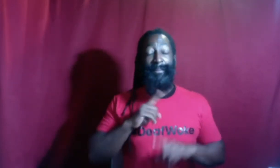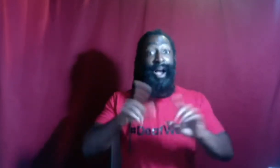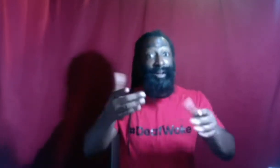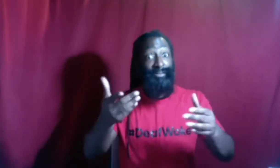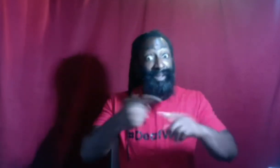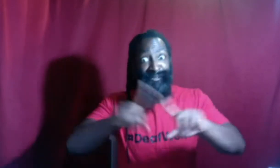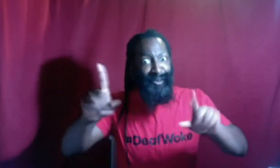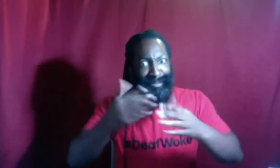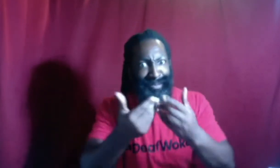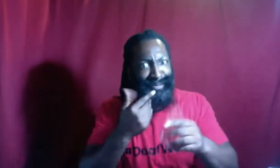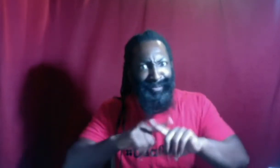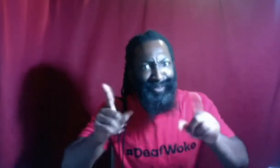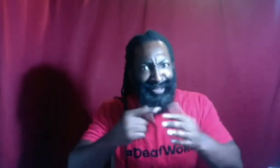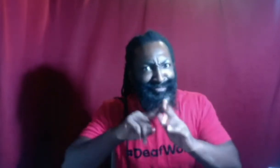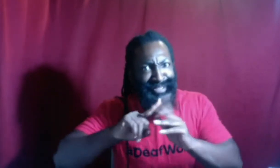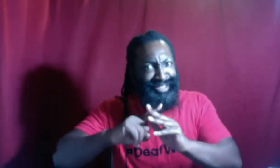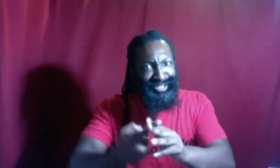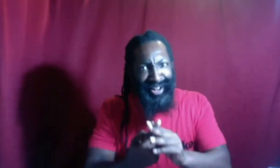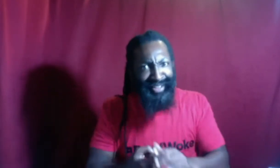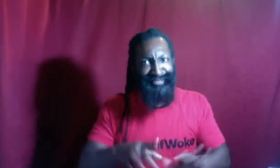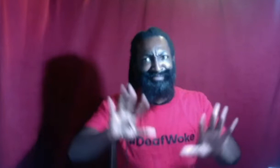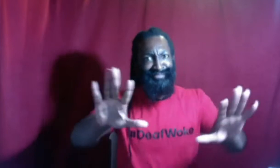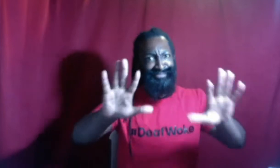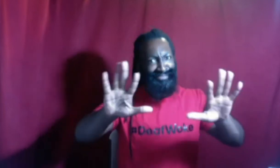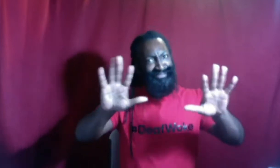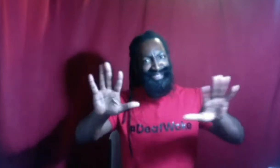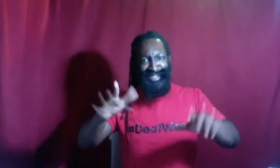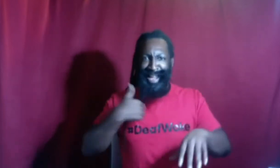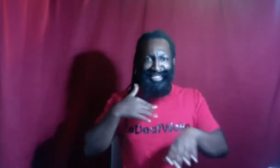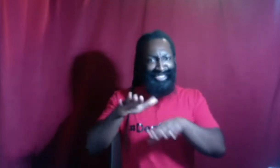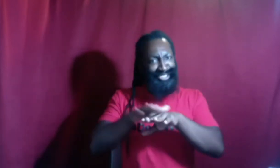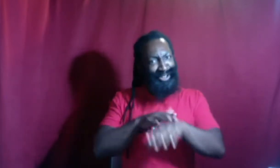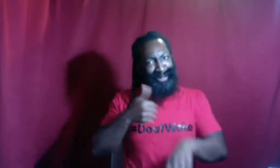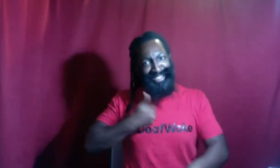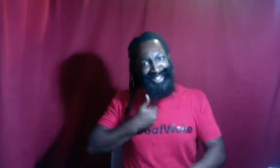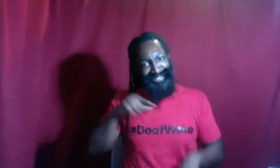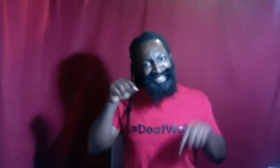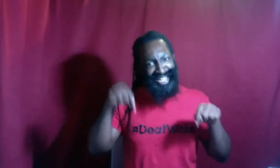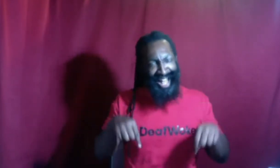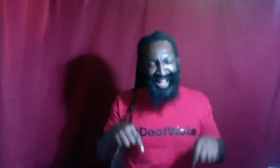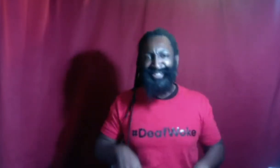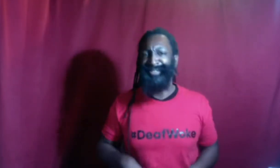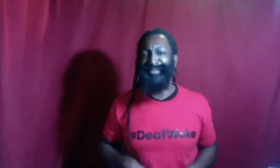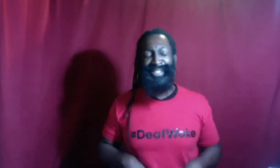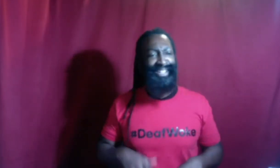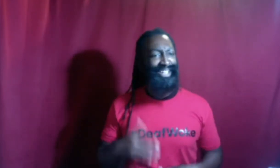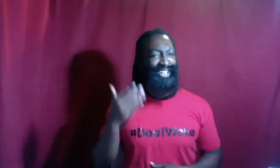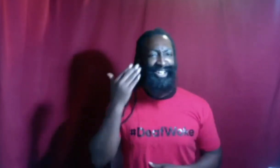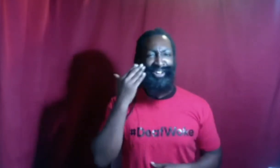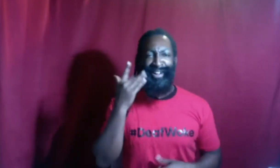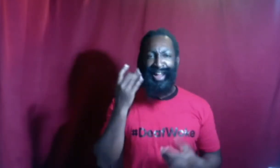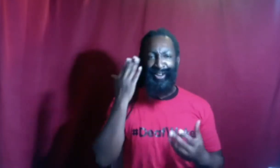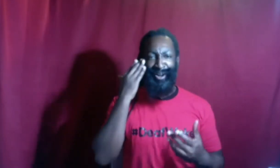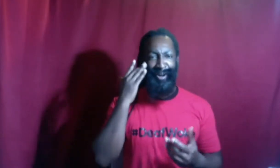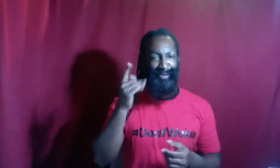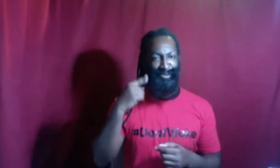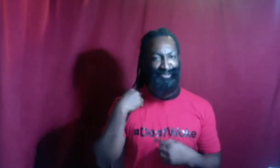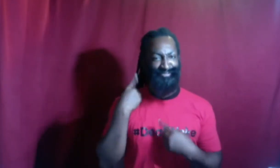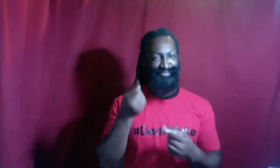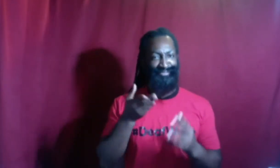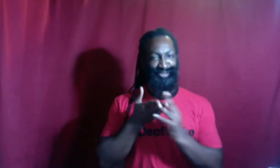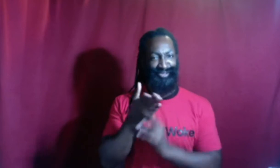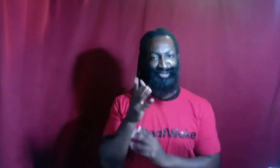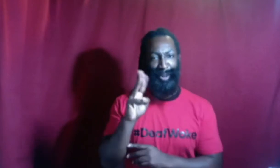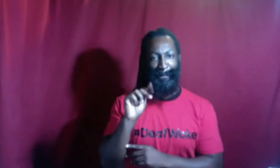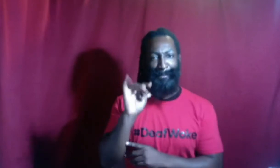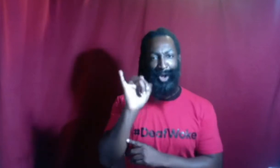A few episodes ago, we had a special guest. Well, before I start, let me slow myself down.